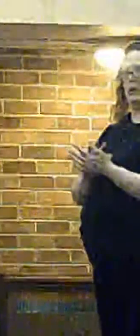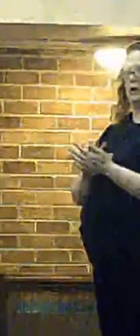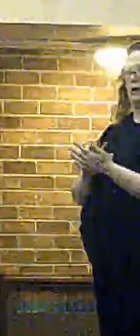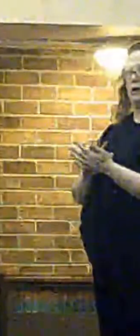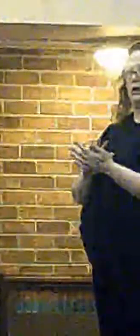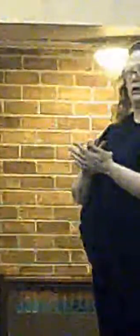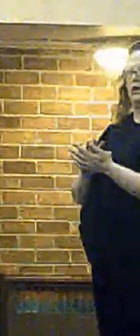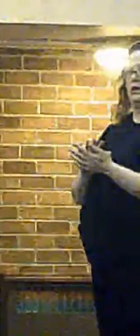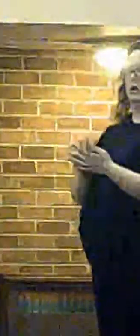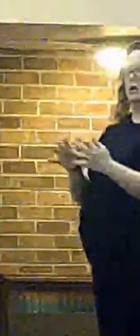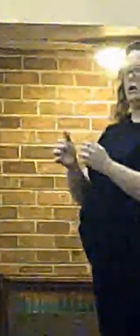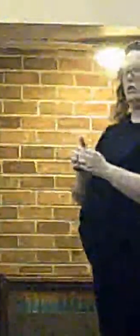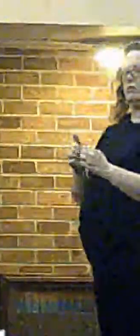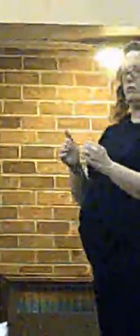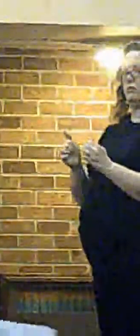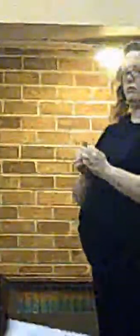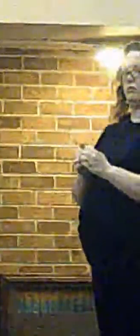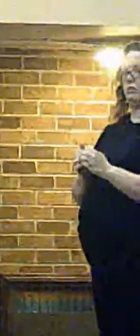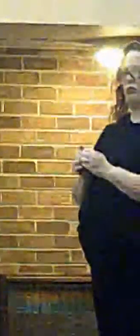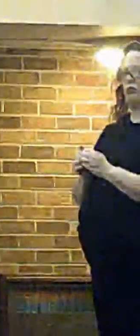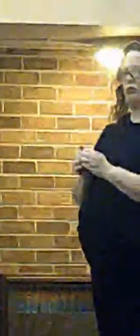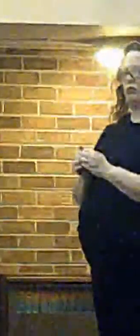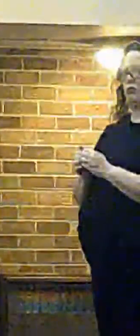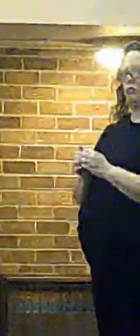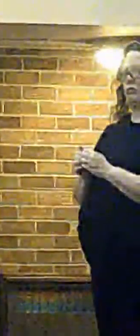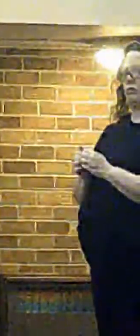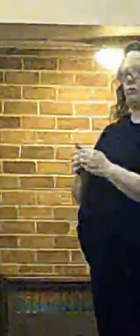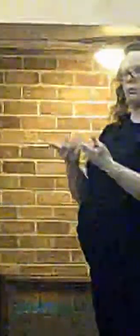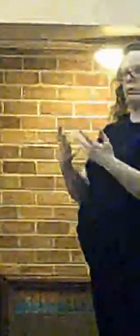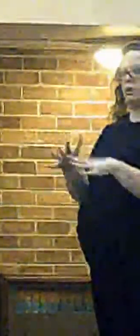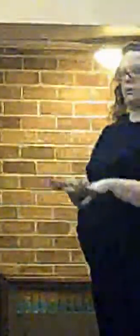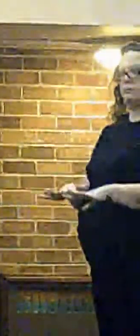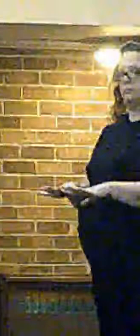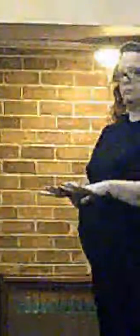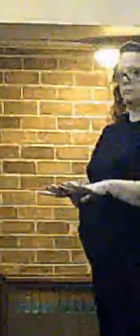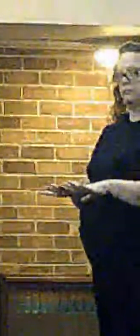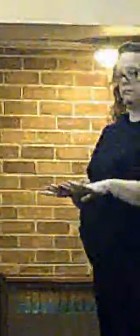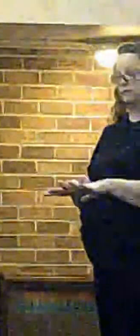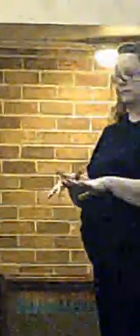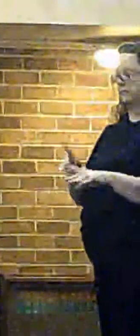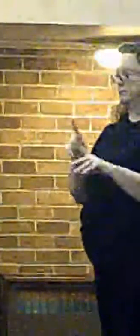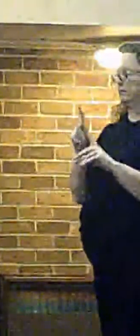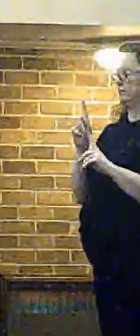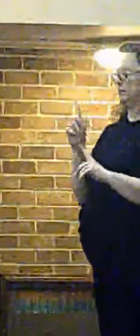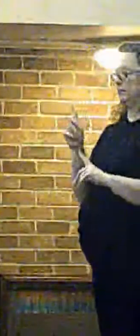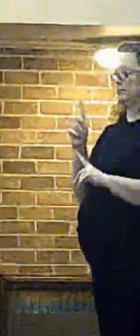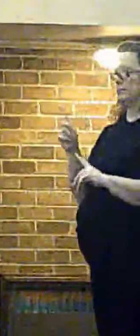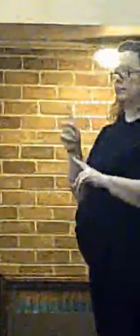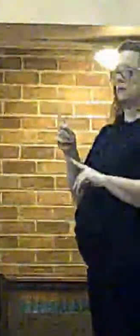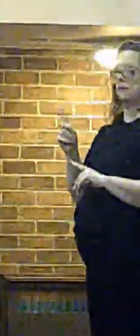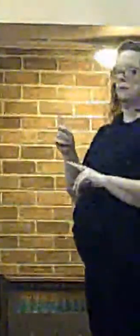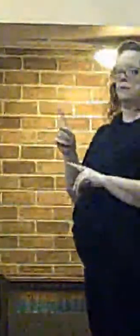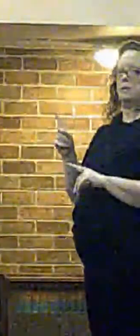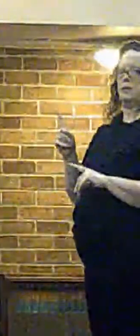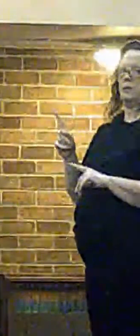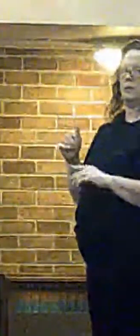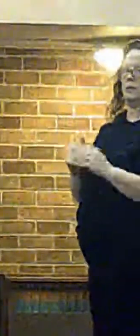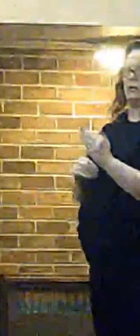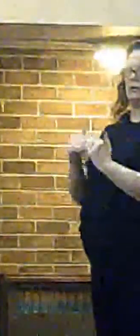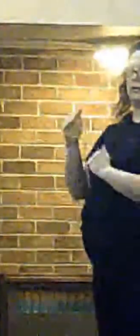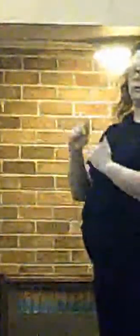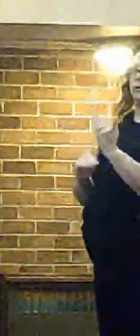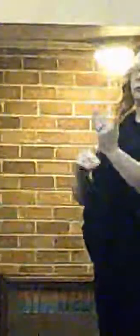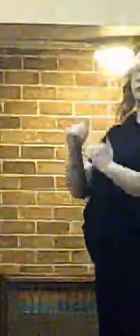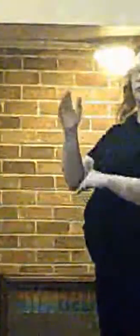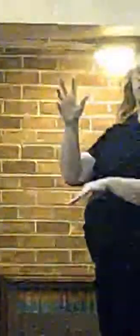in the event of the agreement lapsing, what they would do, they would build a